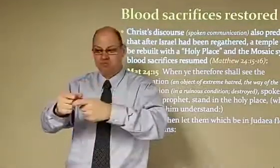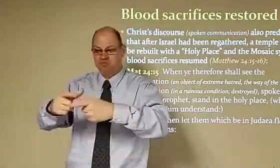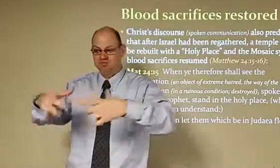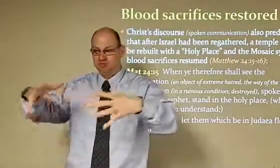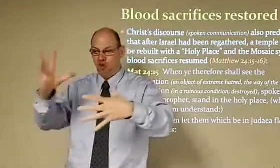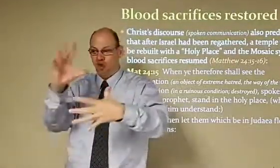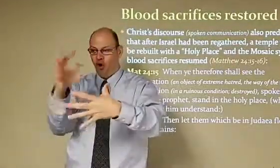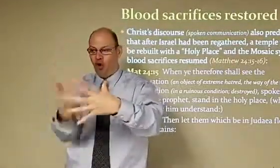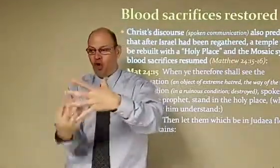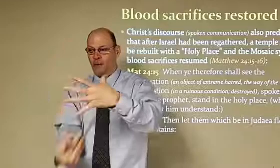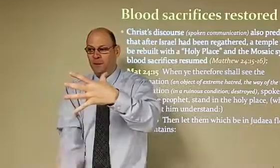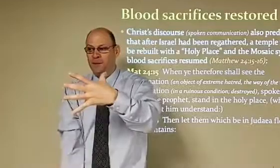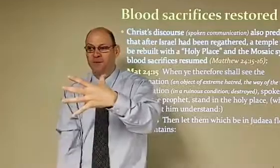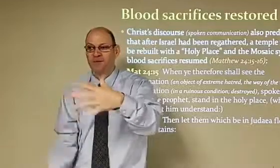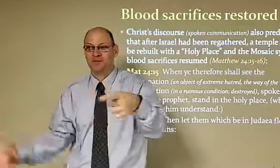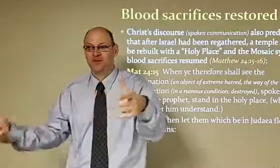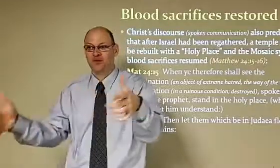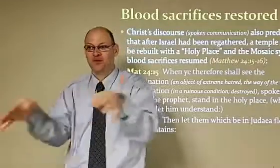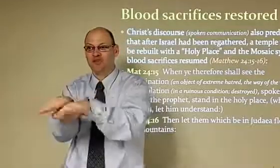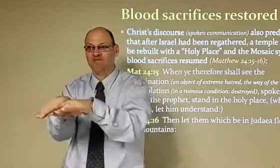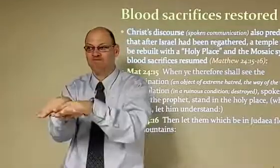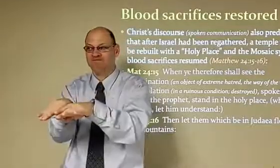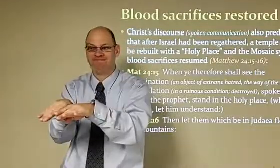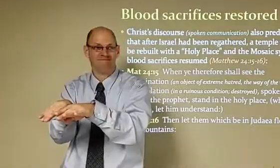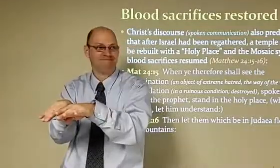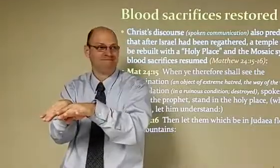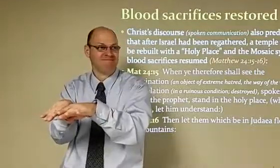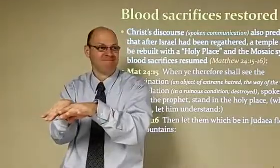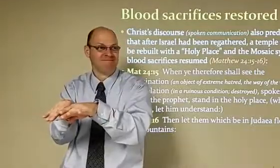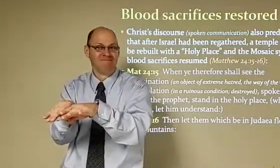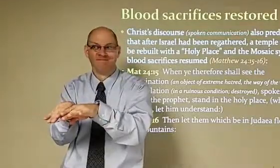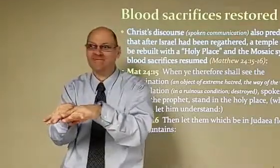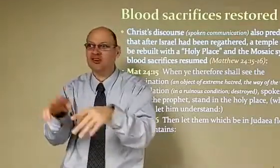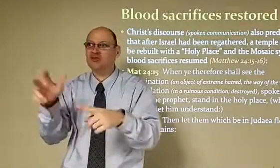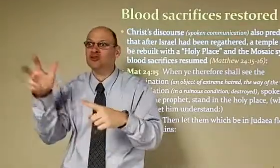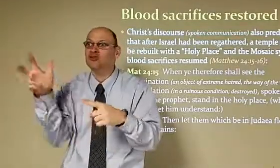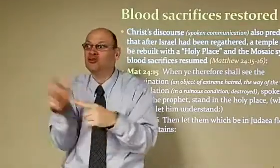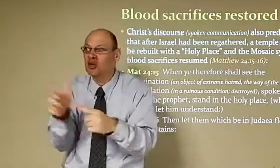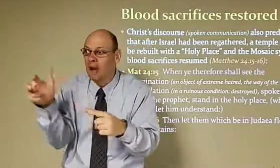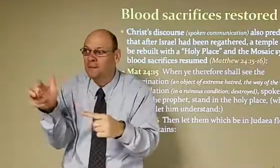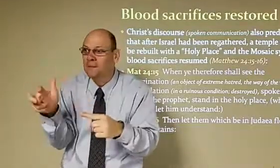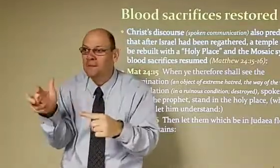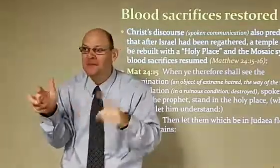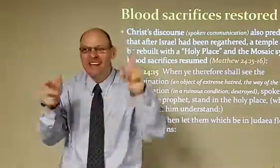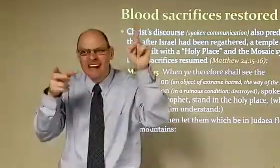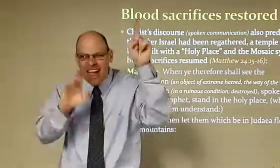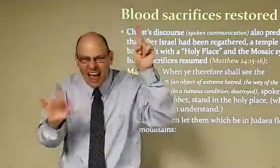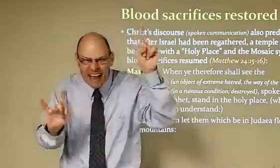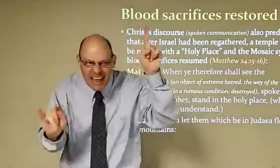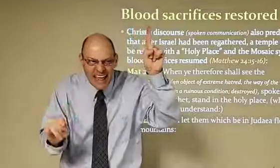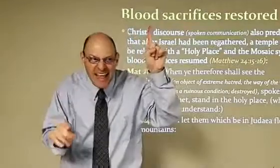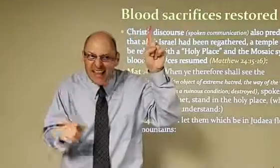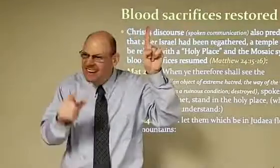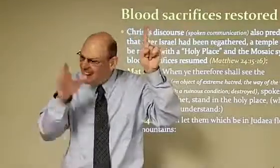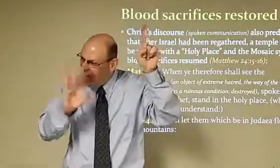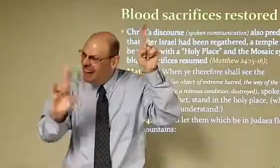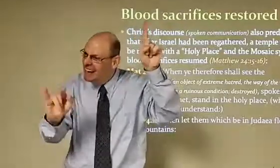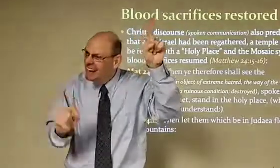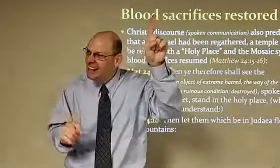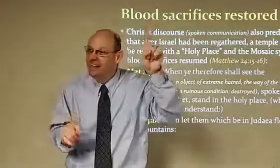them. And it happened. The earth opened up, and the earth swallowed them, and it closed back